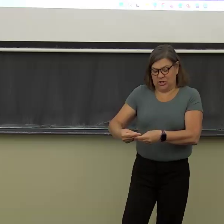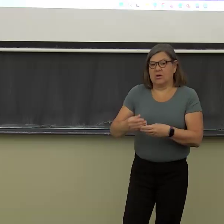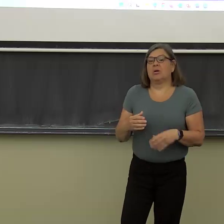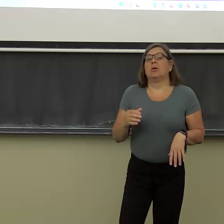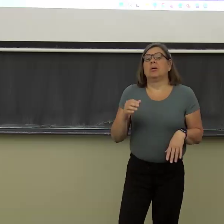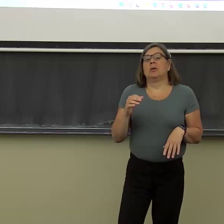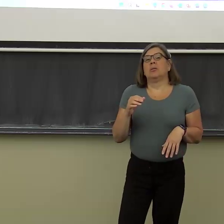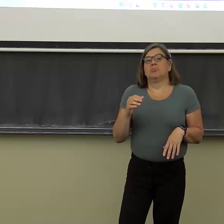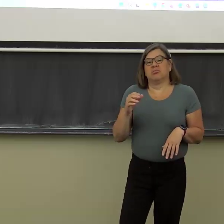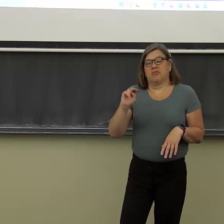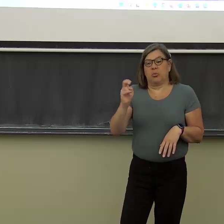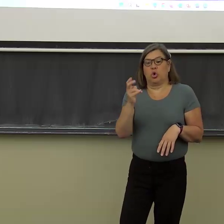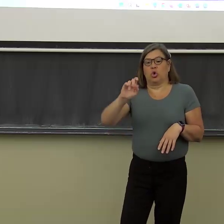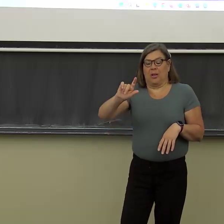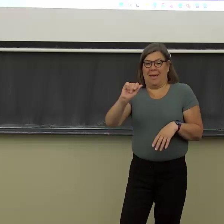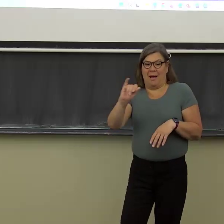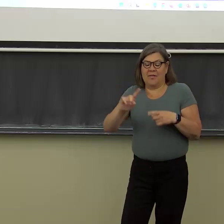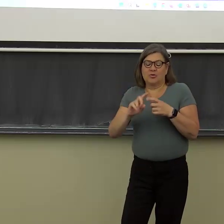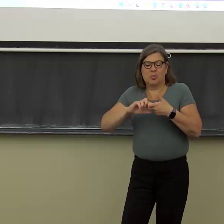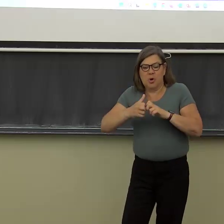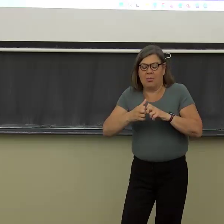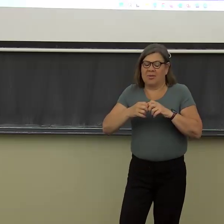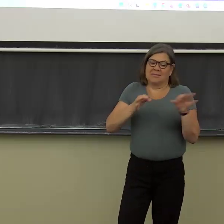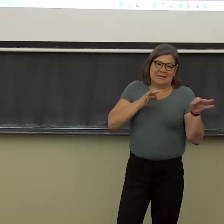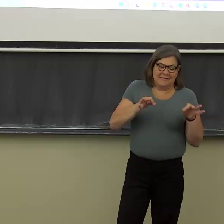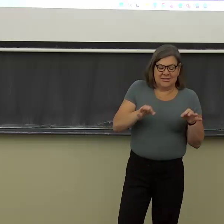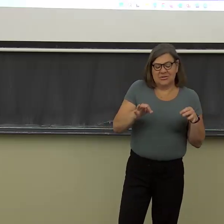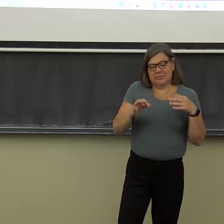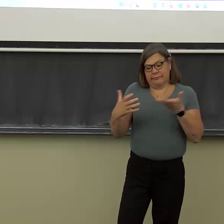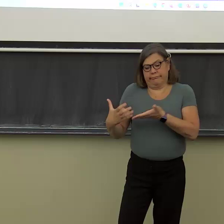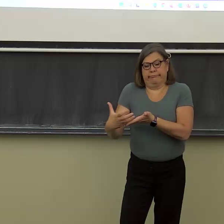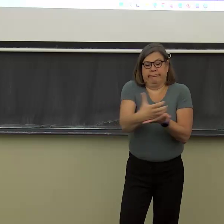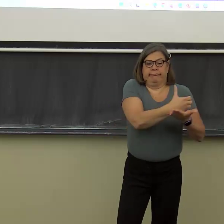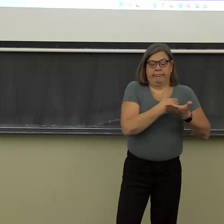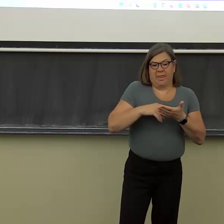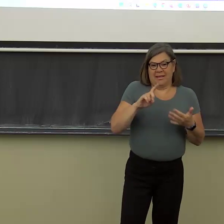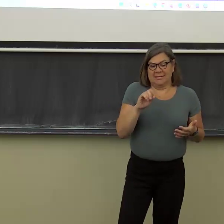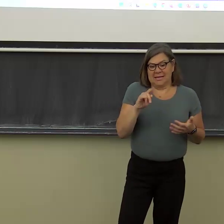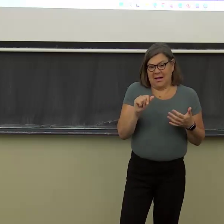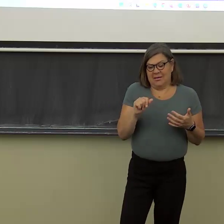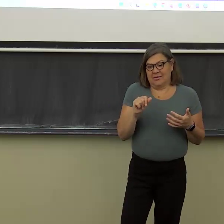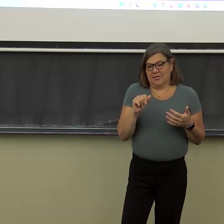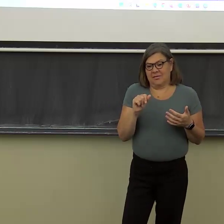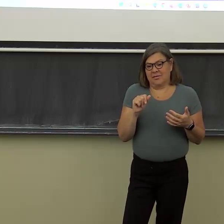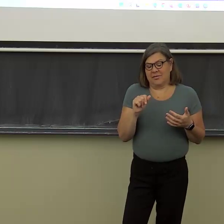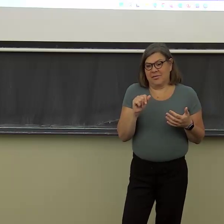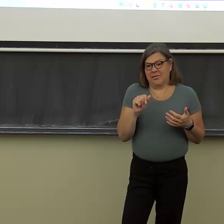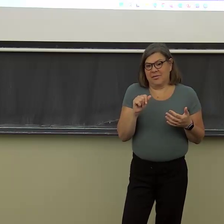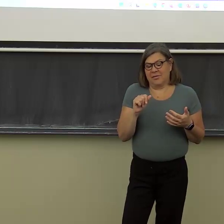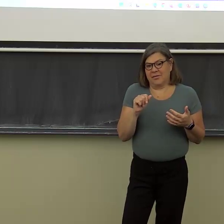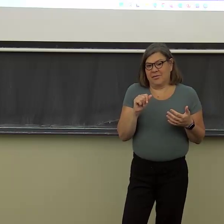yes, there was probable definition, there was gathering of data. And I think to some extent,